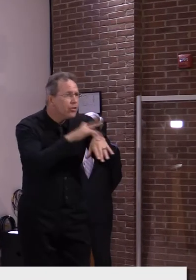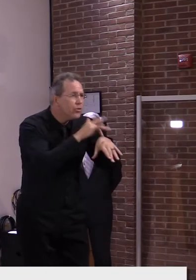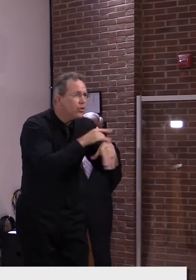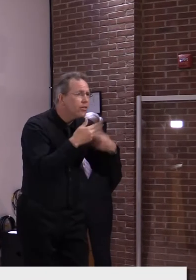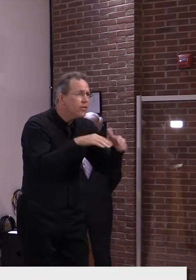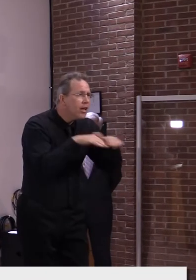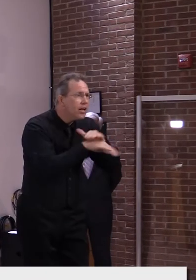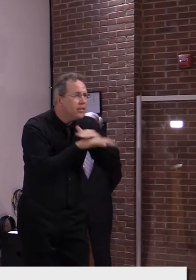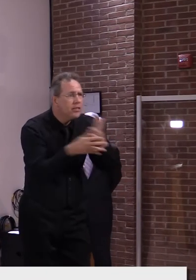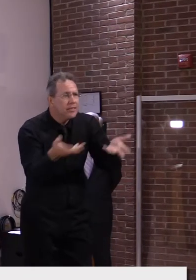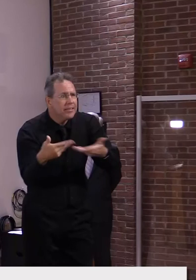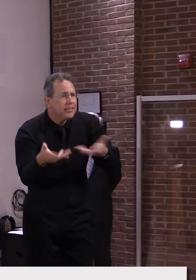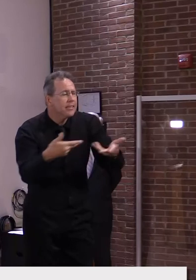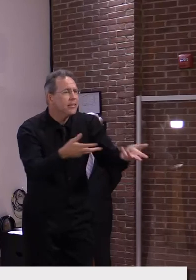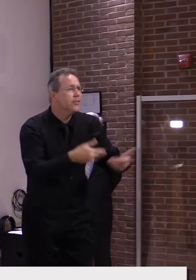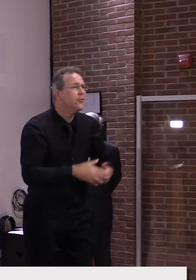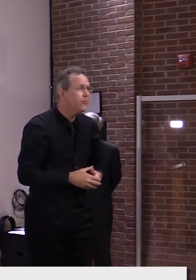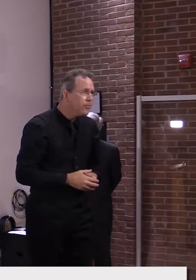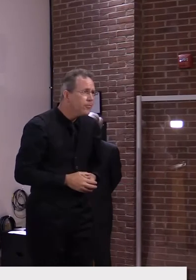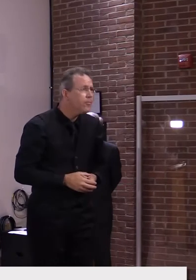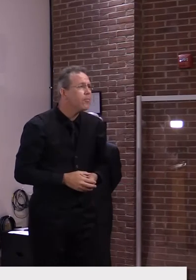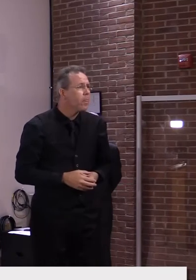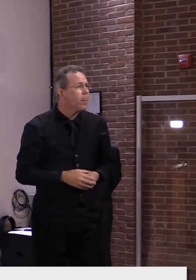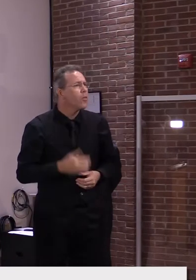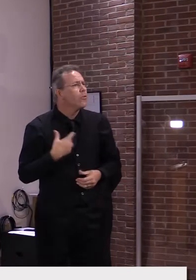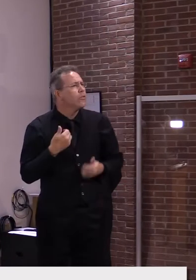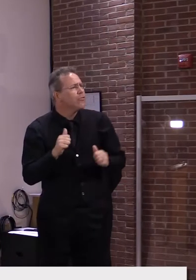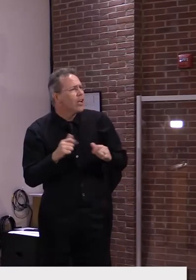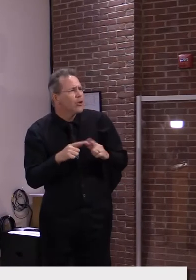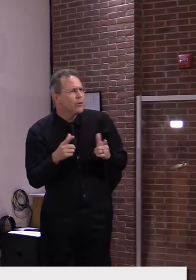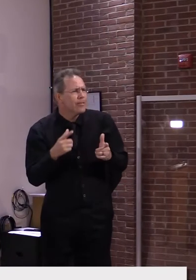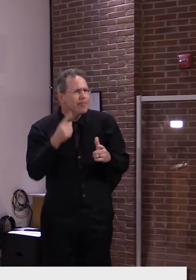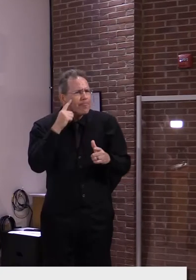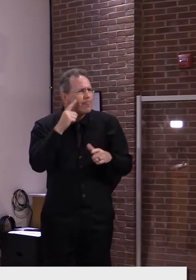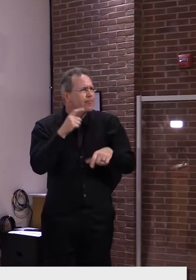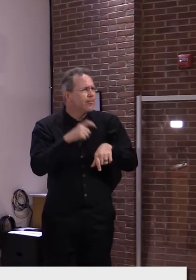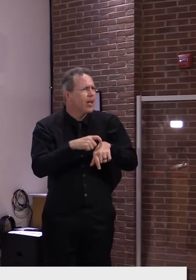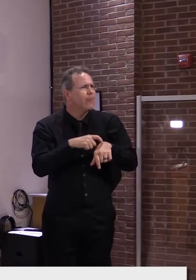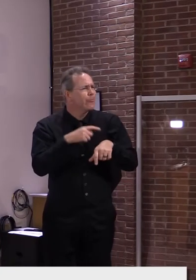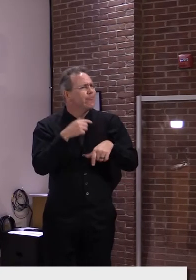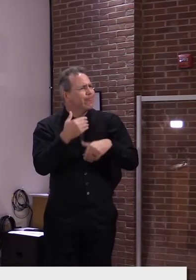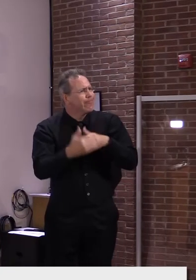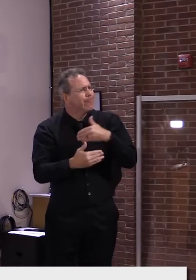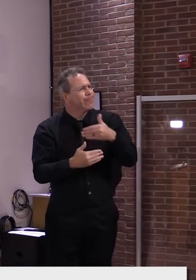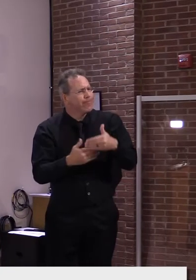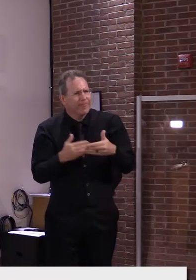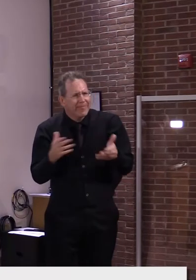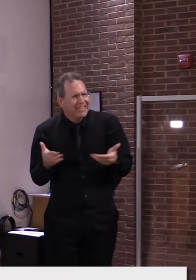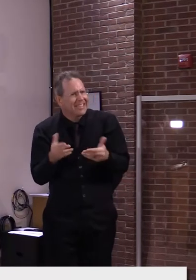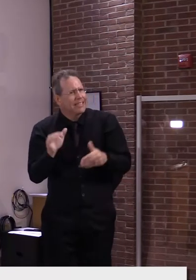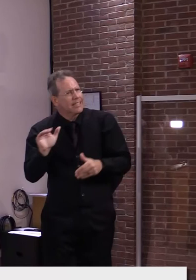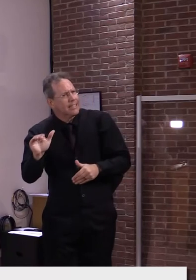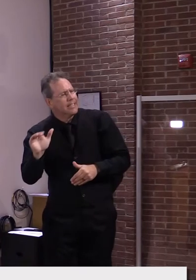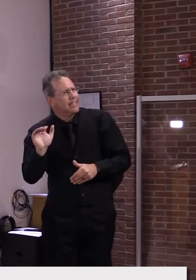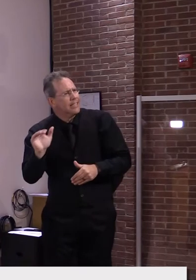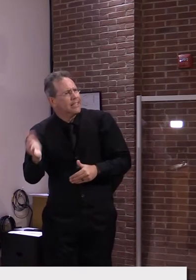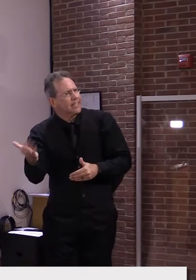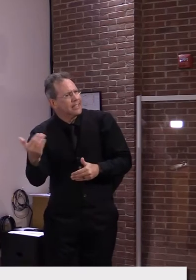best to, over time, make some of those